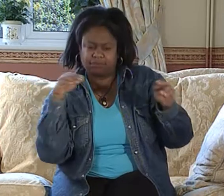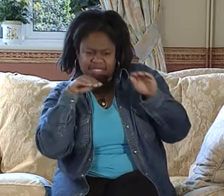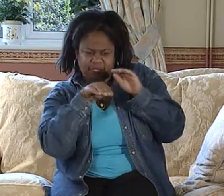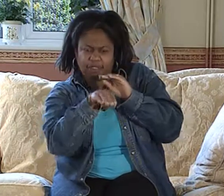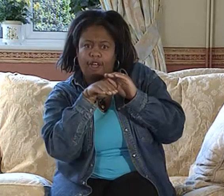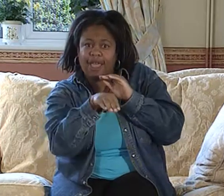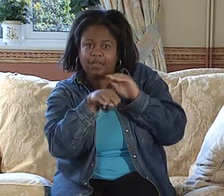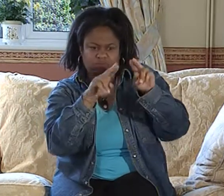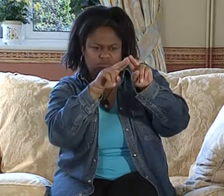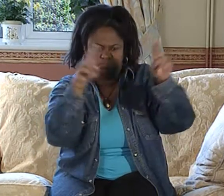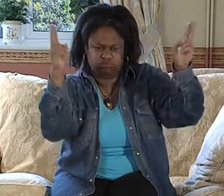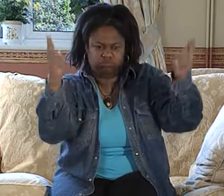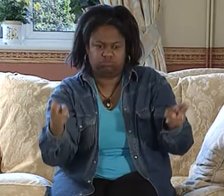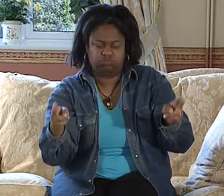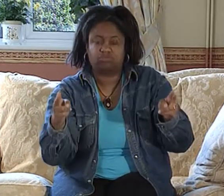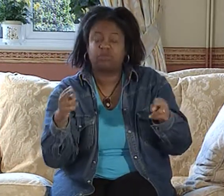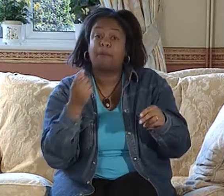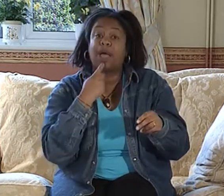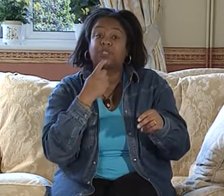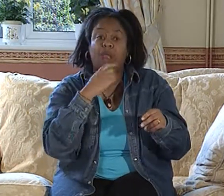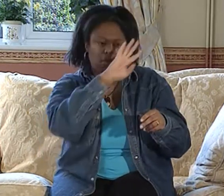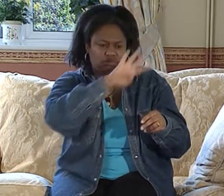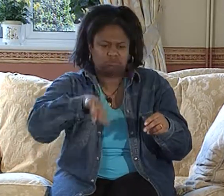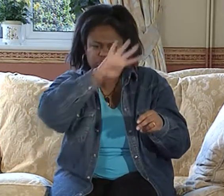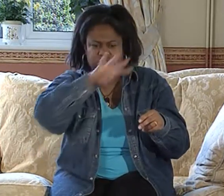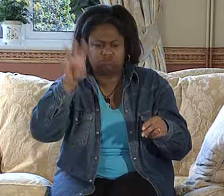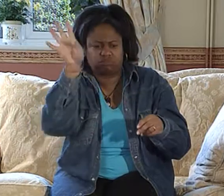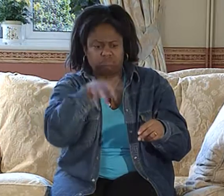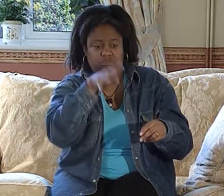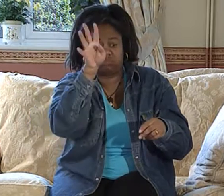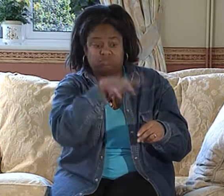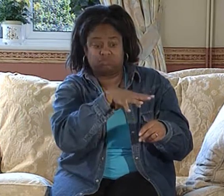The rabbit lived in a hutch in the garden shed, at the bottom of the garden.